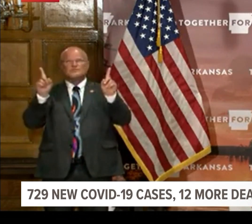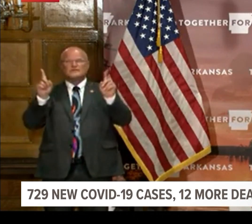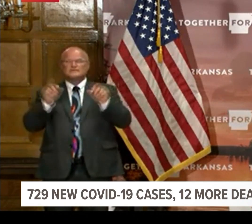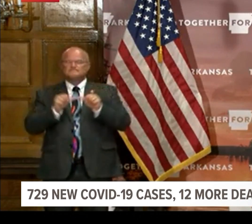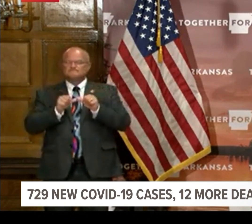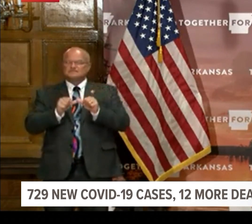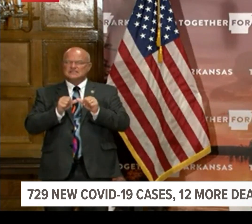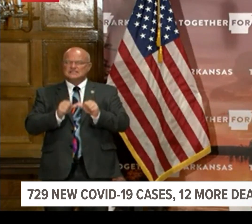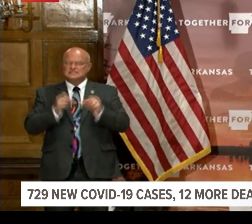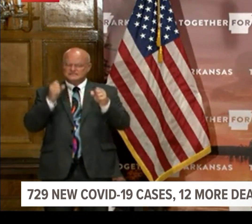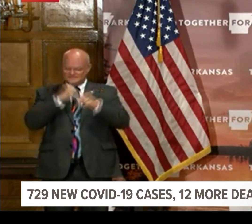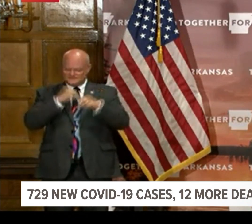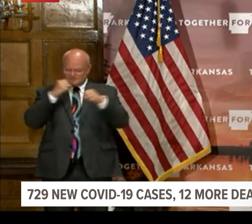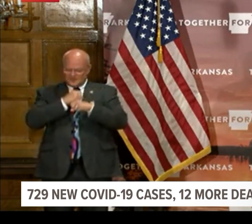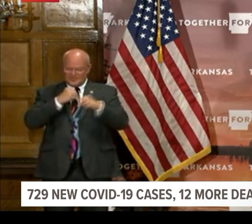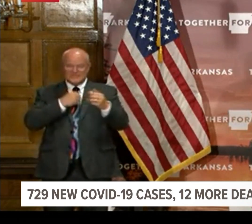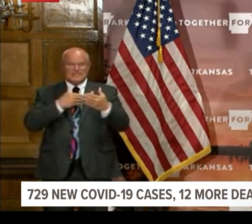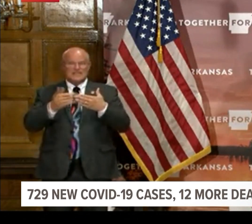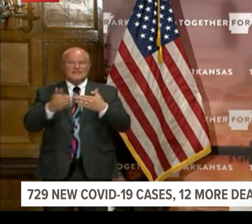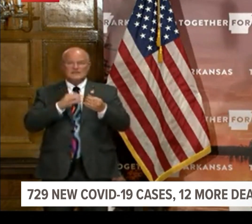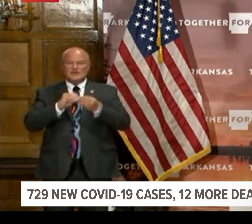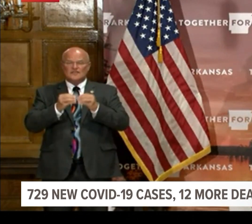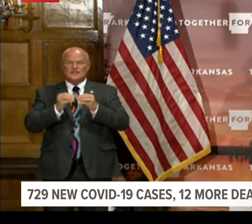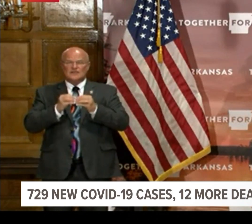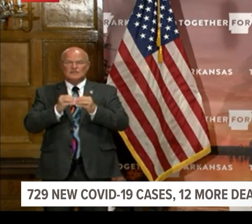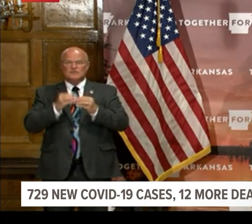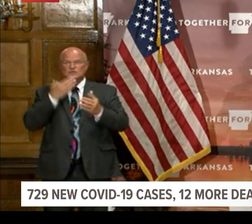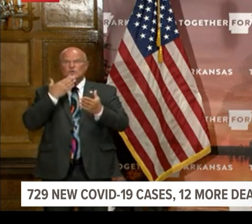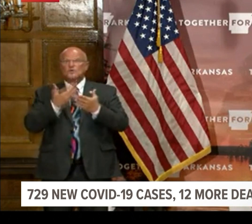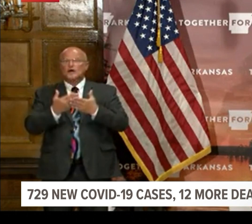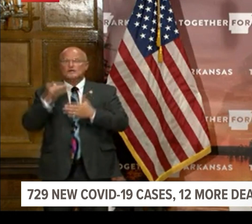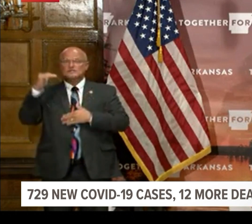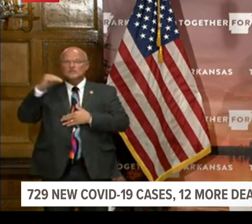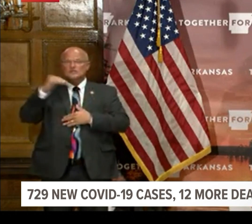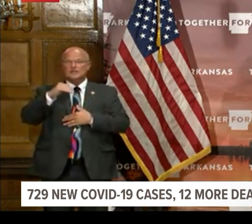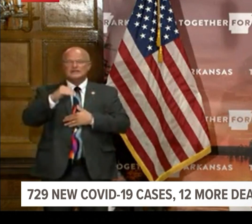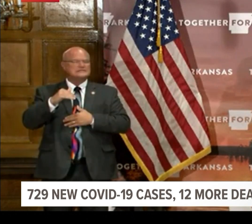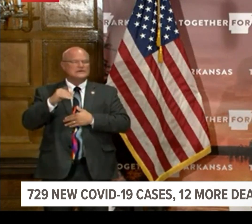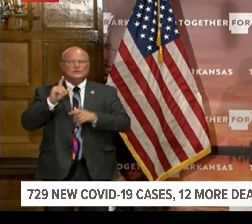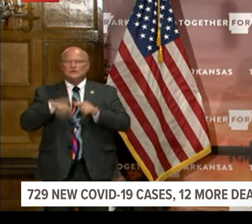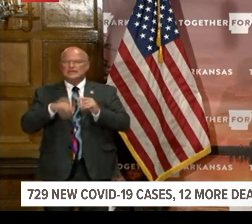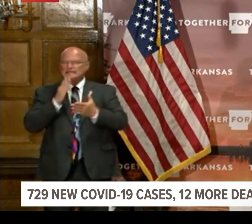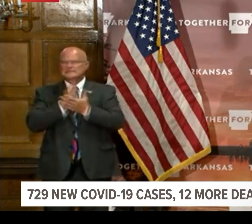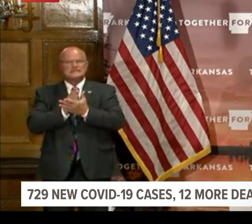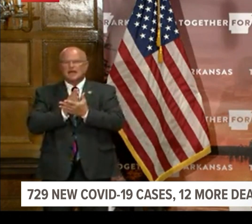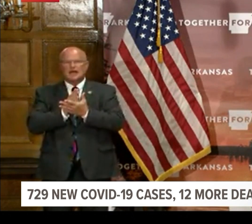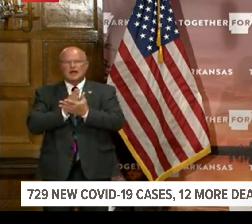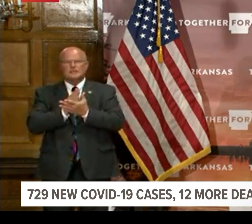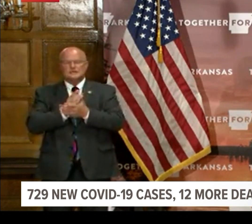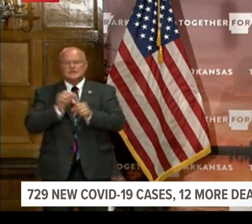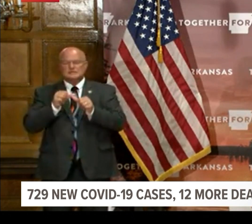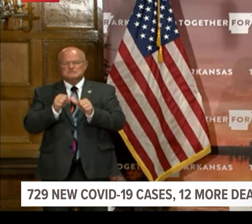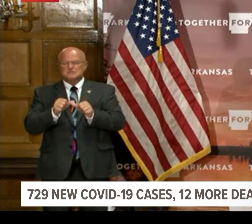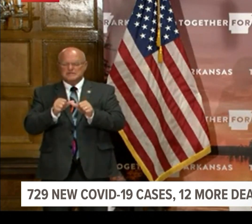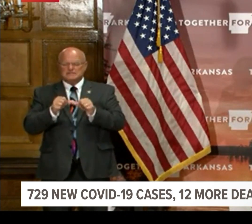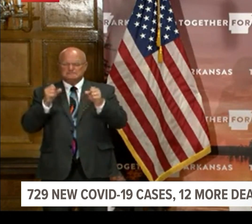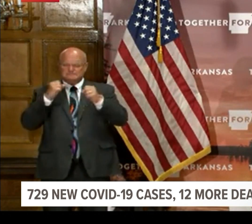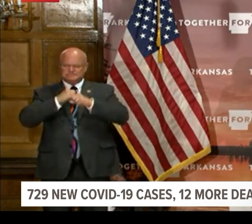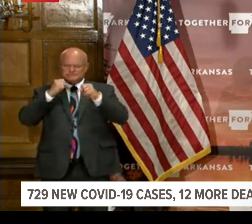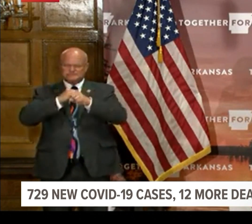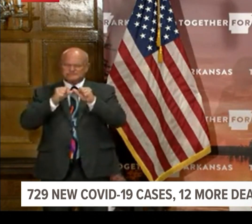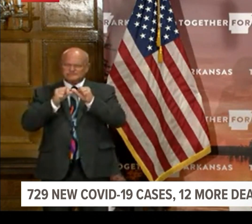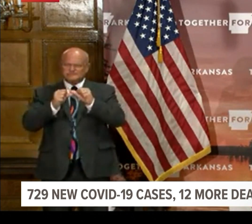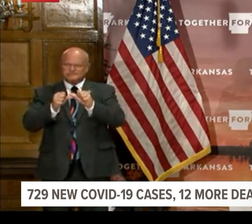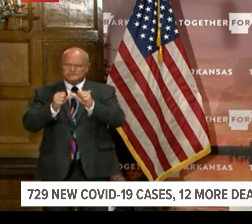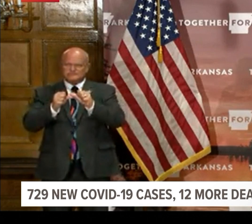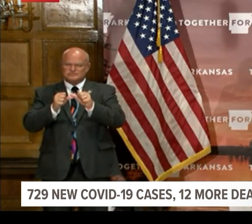to fight this good fight. Even though the numbers are starting to look very well, we can't let up. We have to stay in the fight. We have to make sure